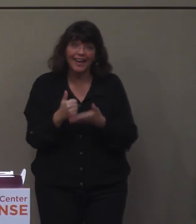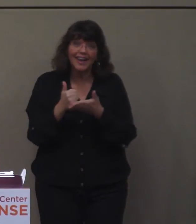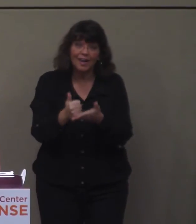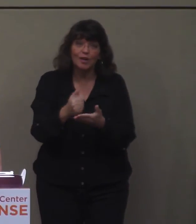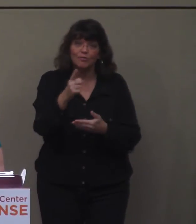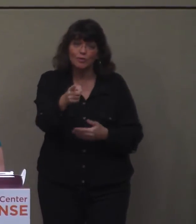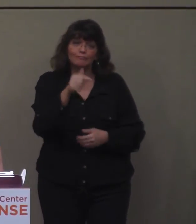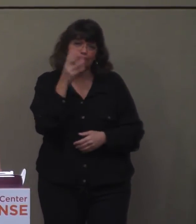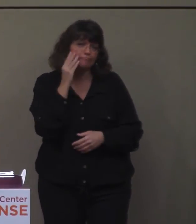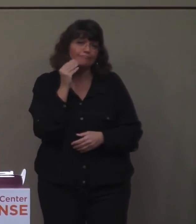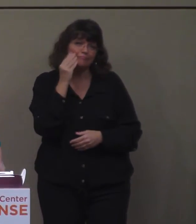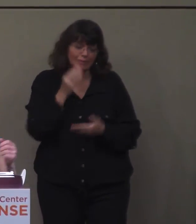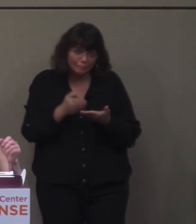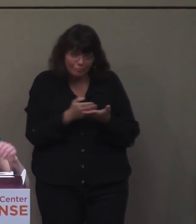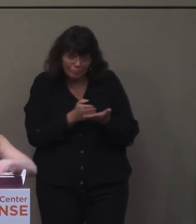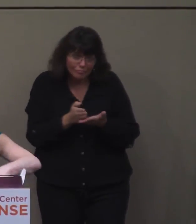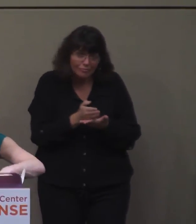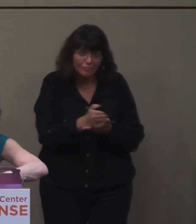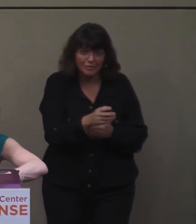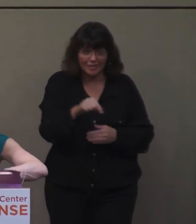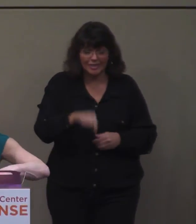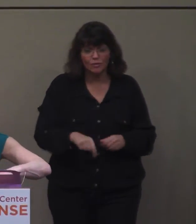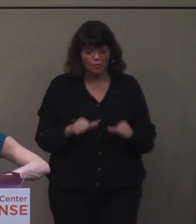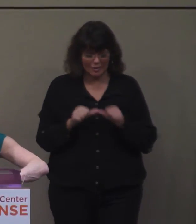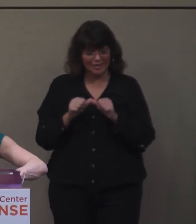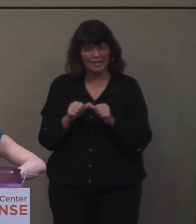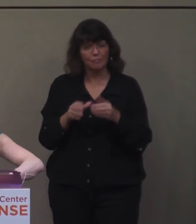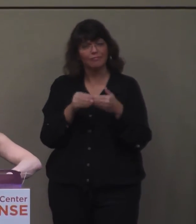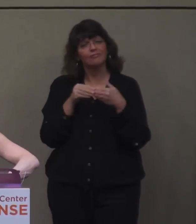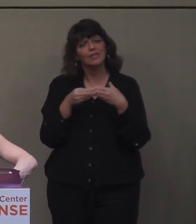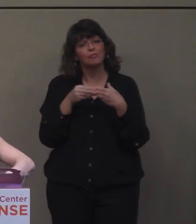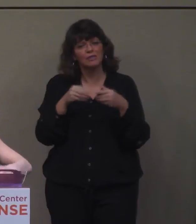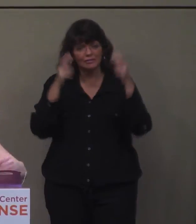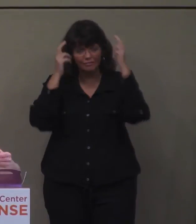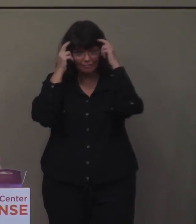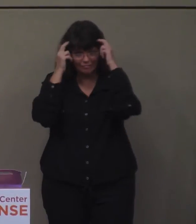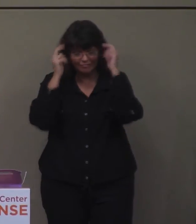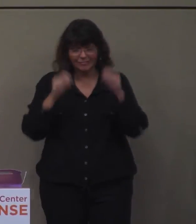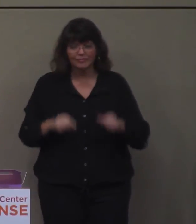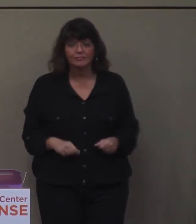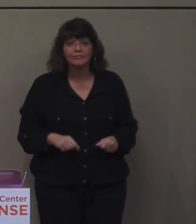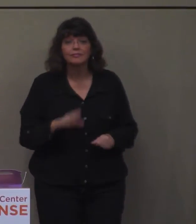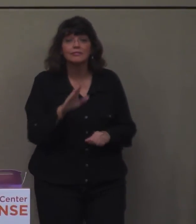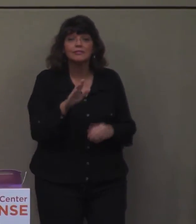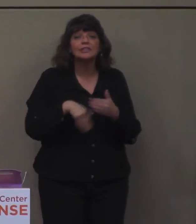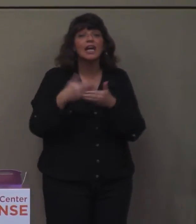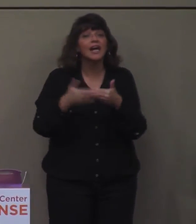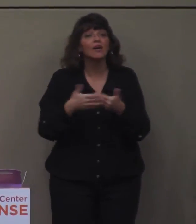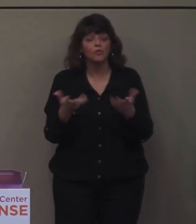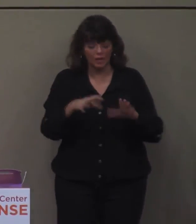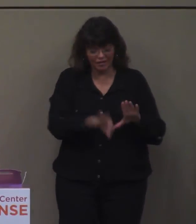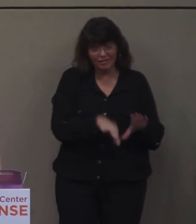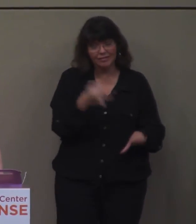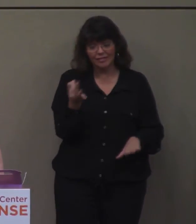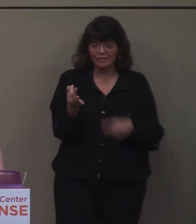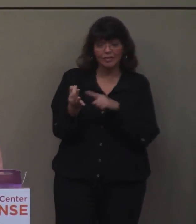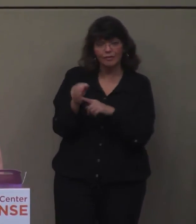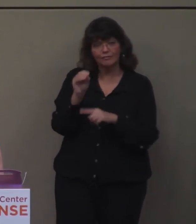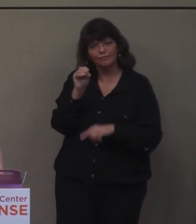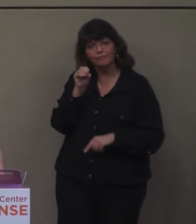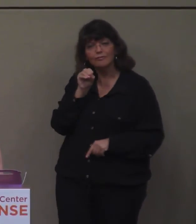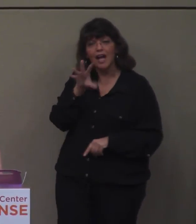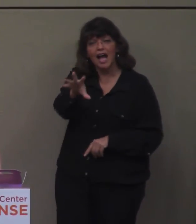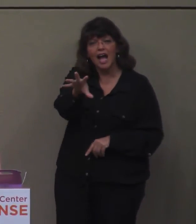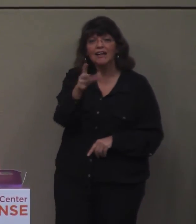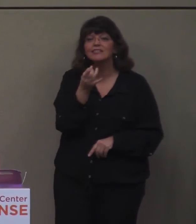flexible. Let's be flexible. The next little item that I have is a little flashlight. And this little flashlight is really